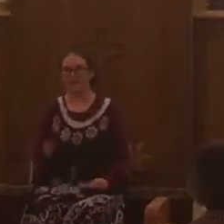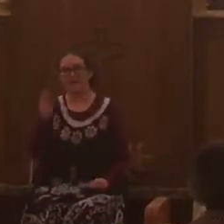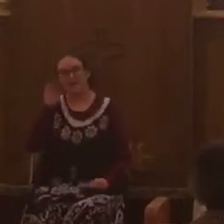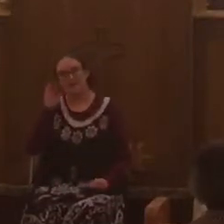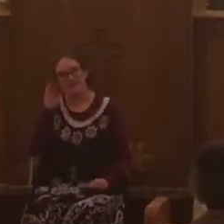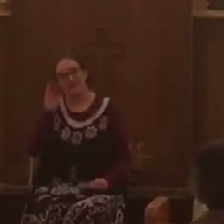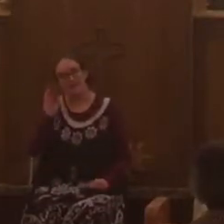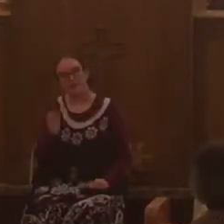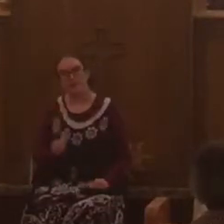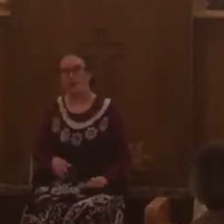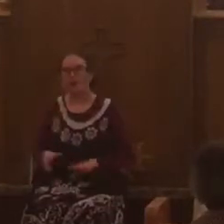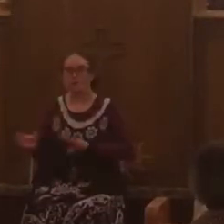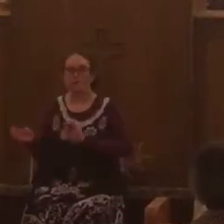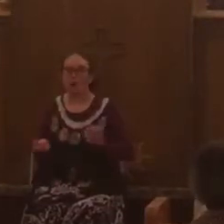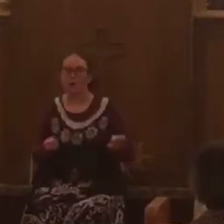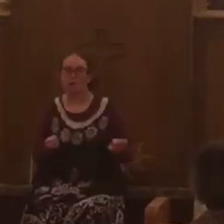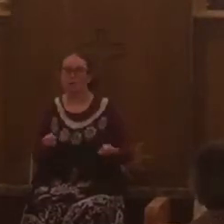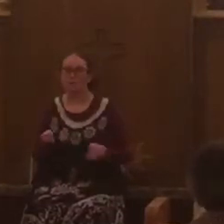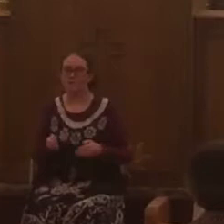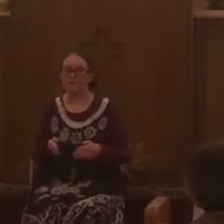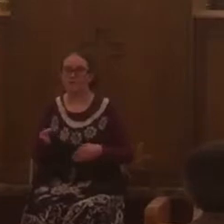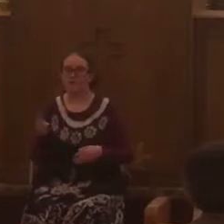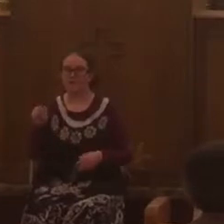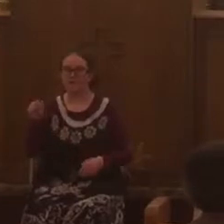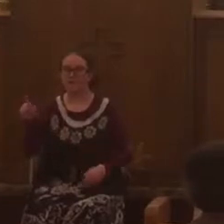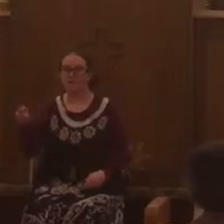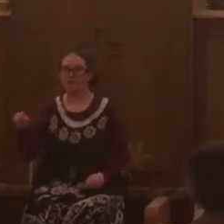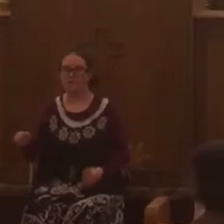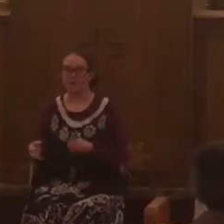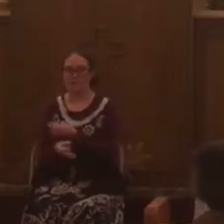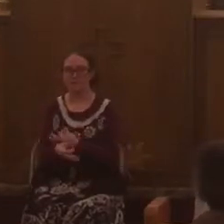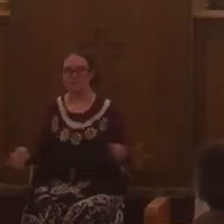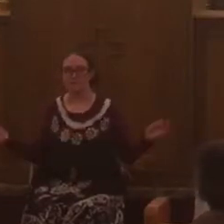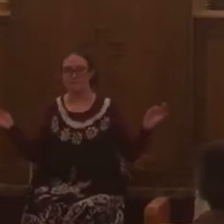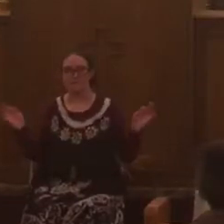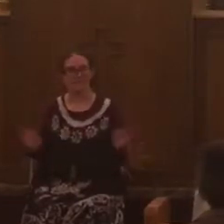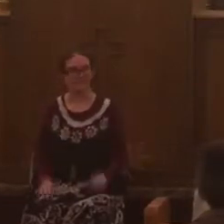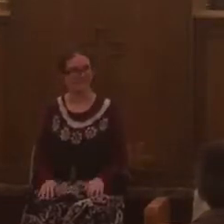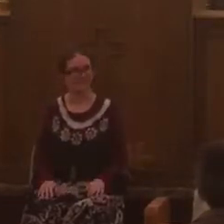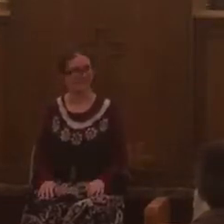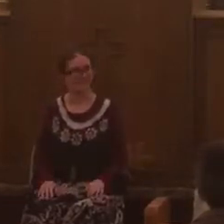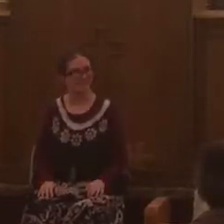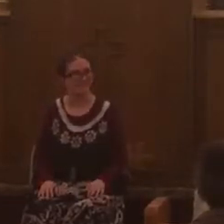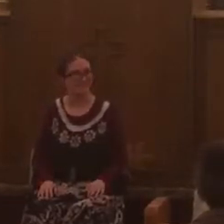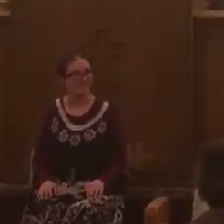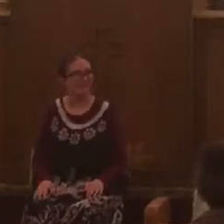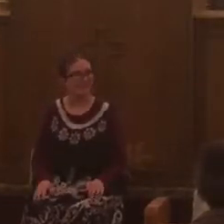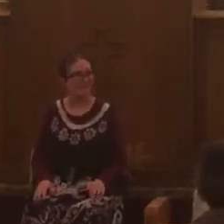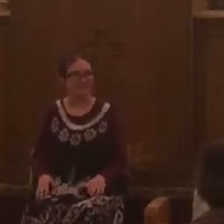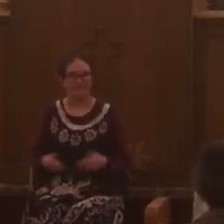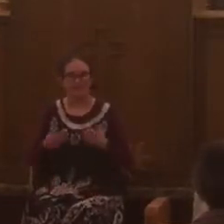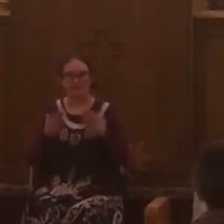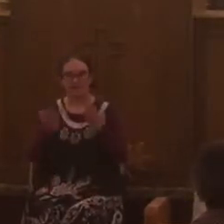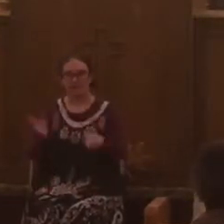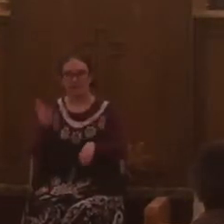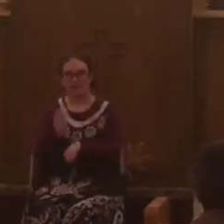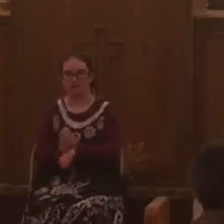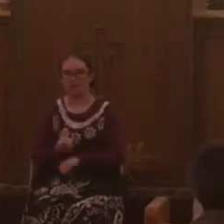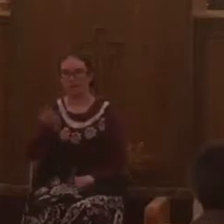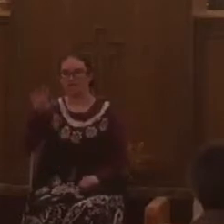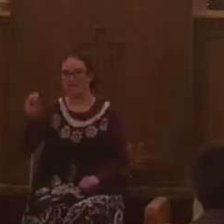You know, I have read the Bible through several times. And Brother Williams, I never heard Jesus once mention an iPod or a bicycle.